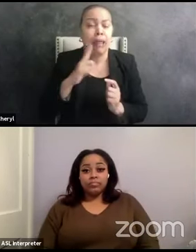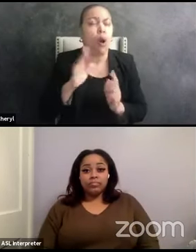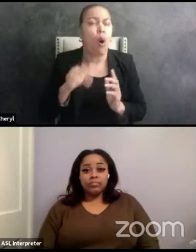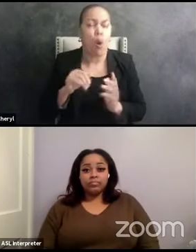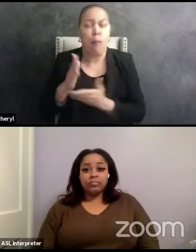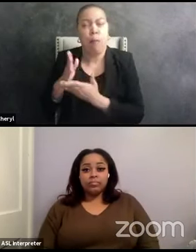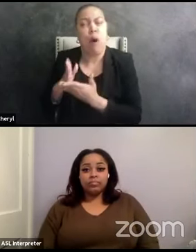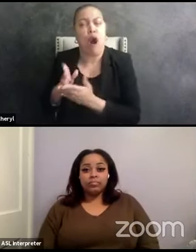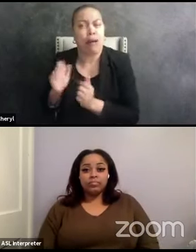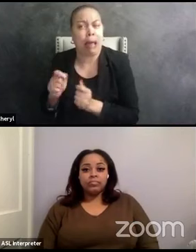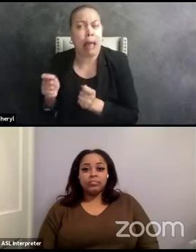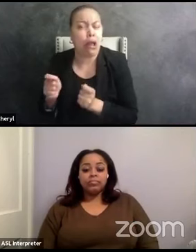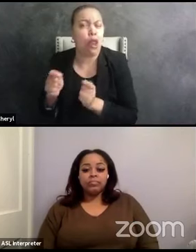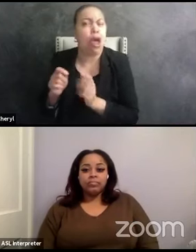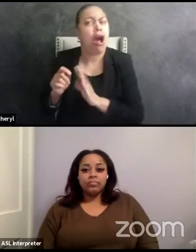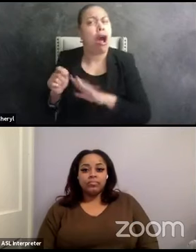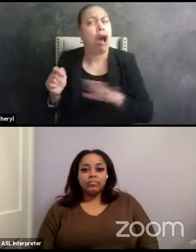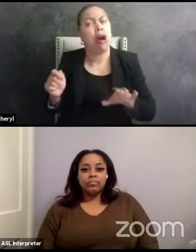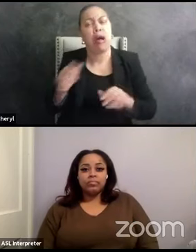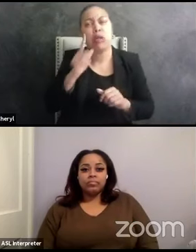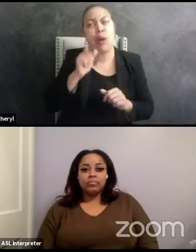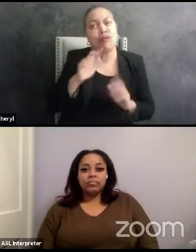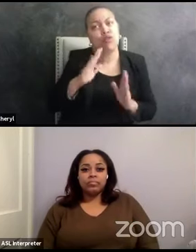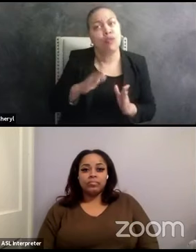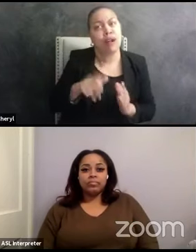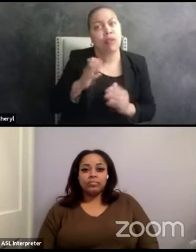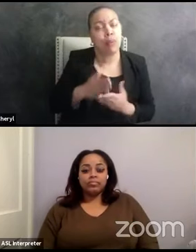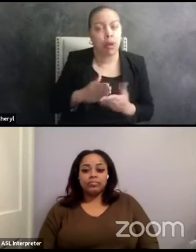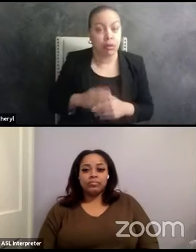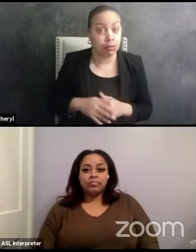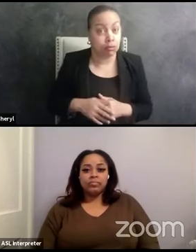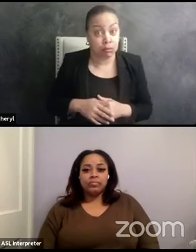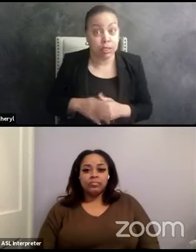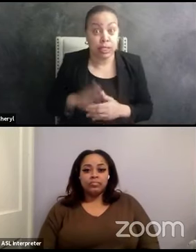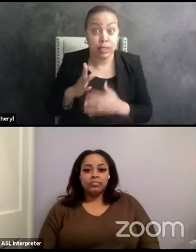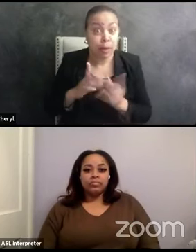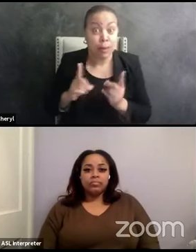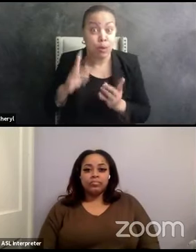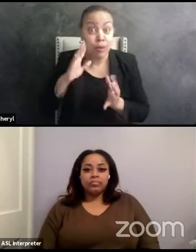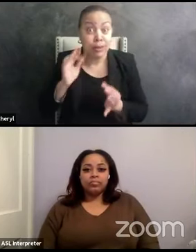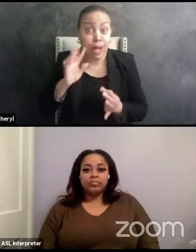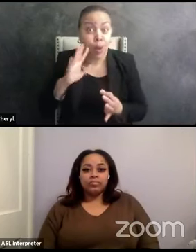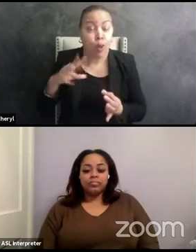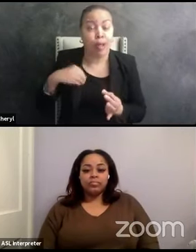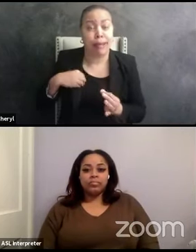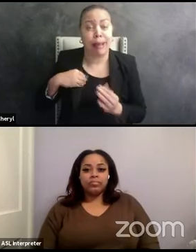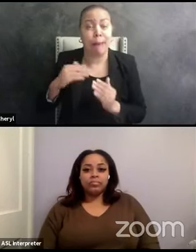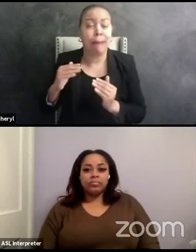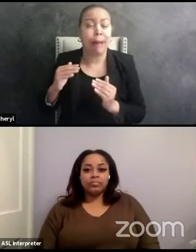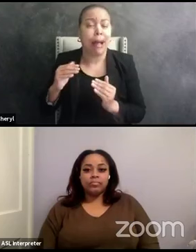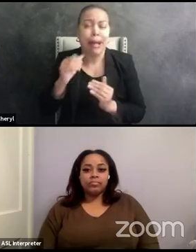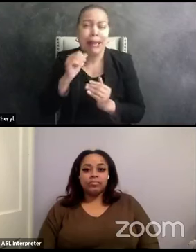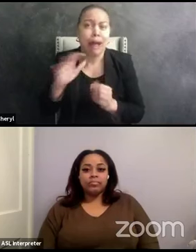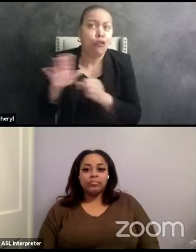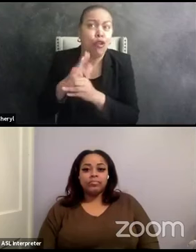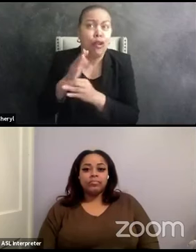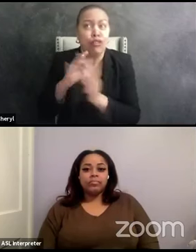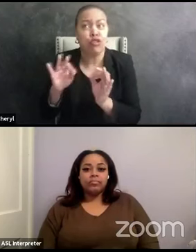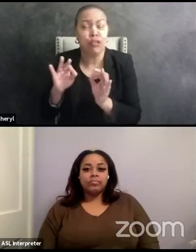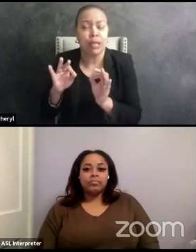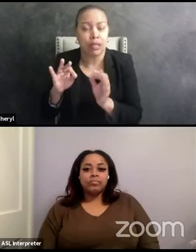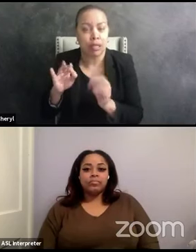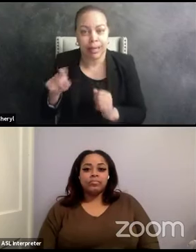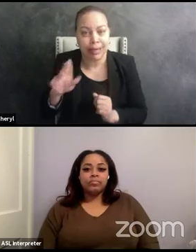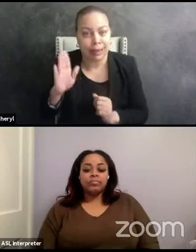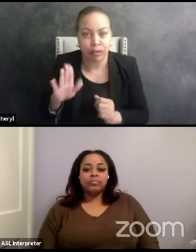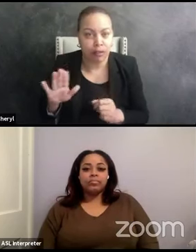it. And even ones who've realized that have decided they're going to settle for something less than free. They will never be free